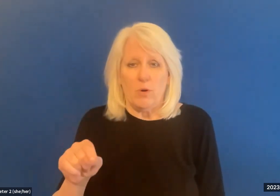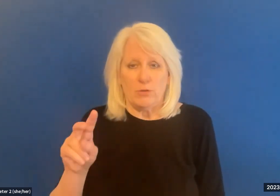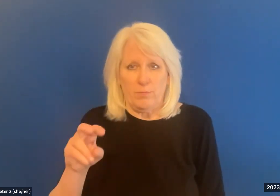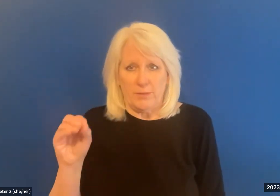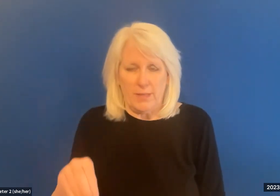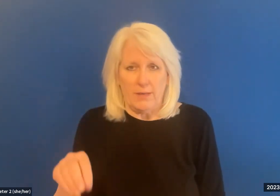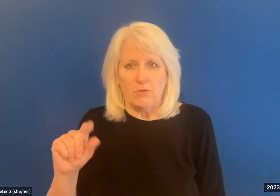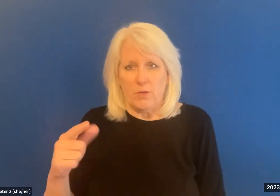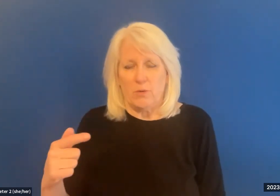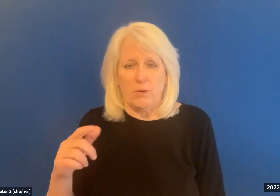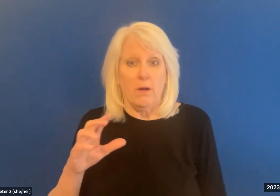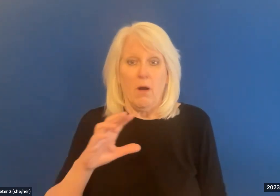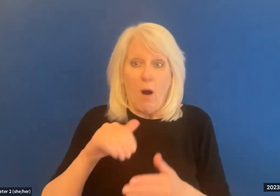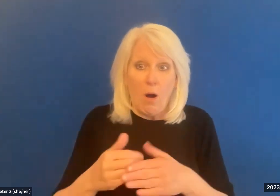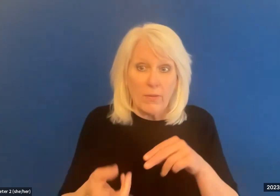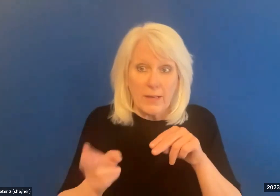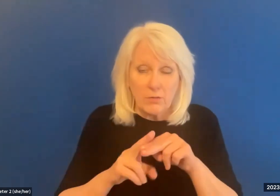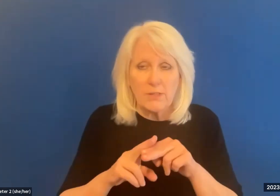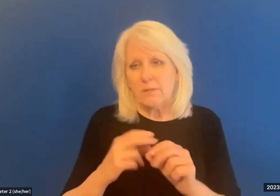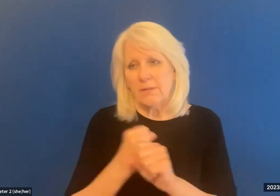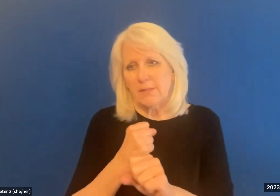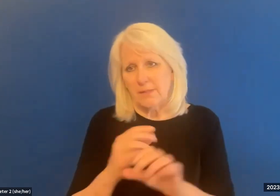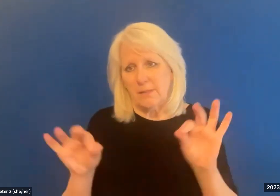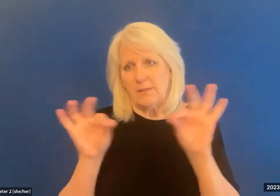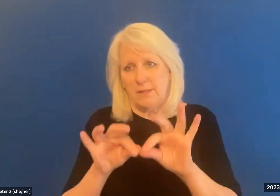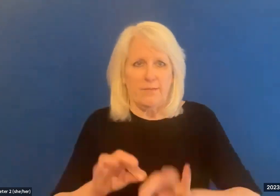were statistically significant.